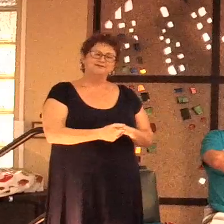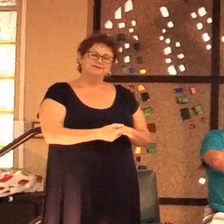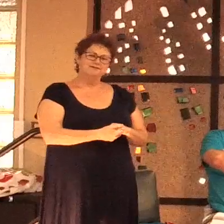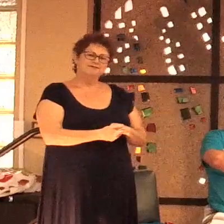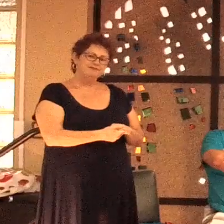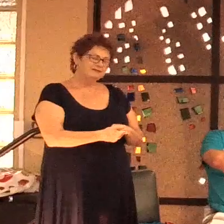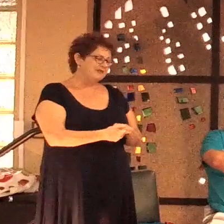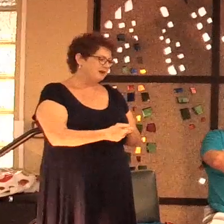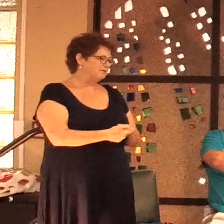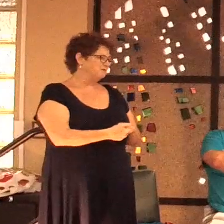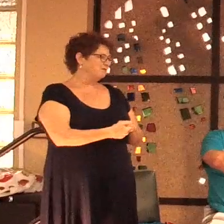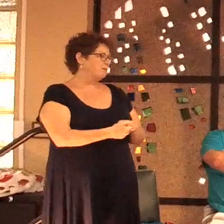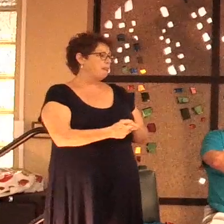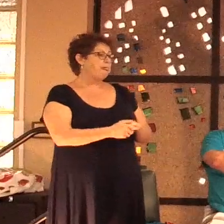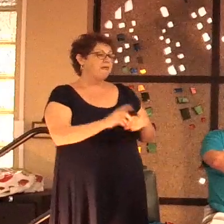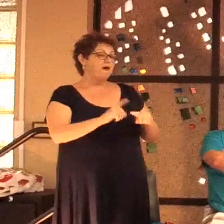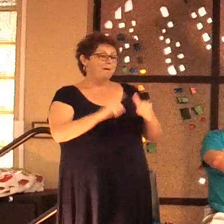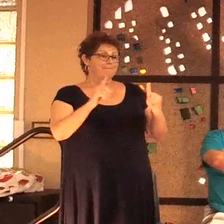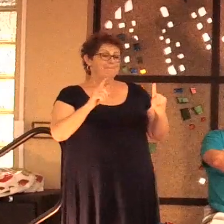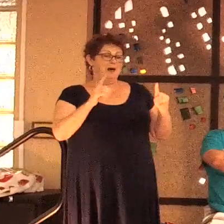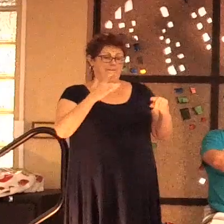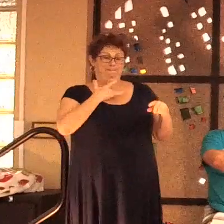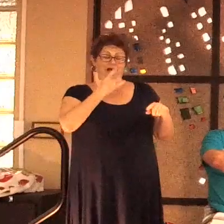I've seen my older sister go through that.